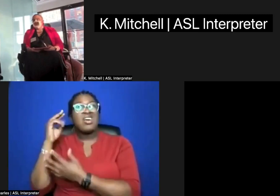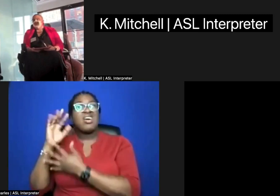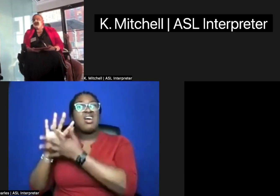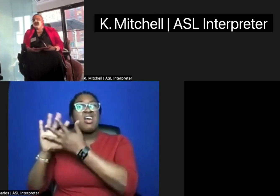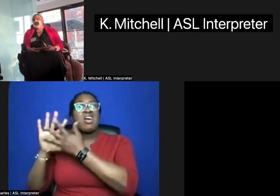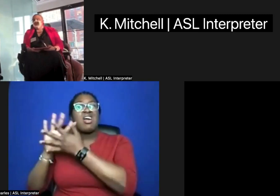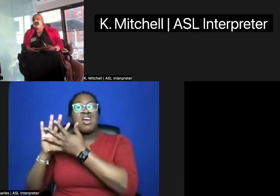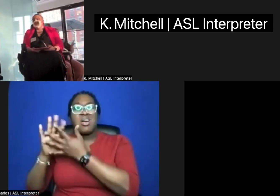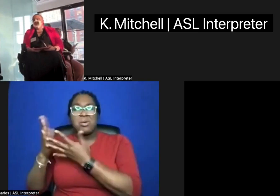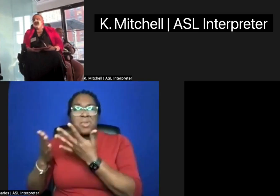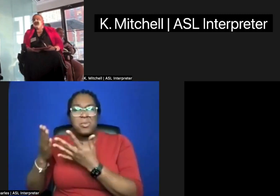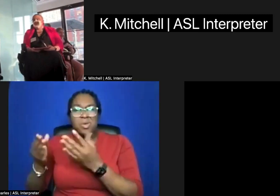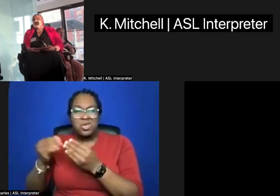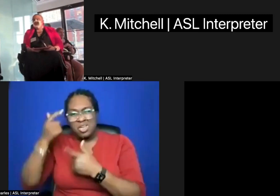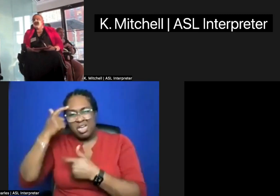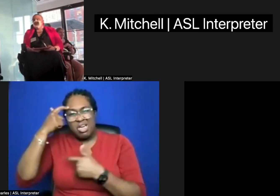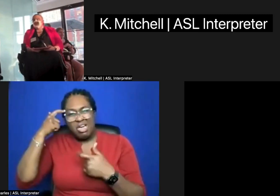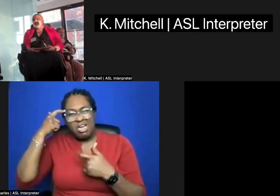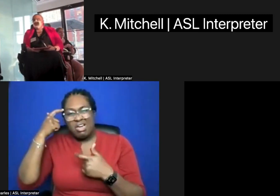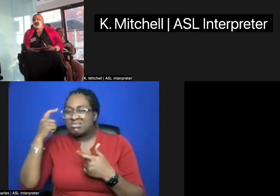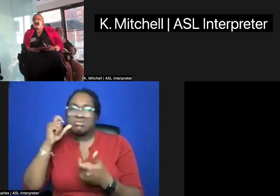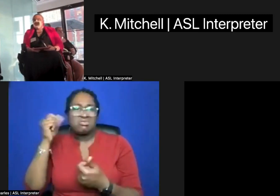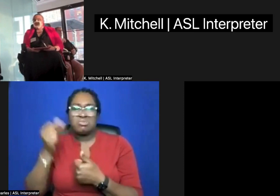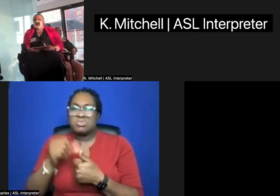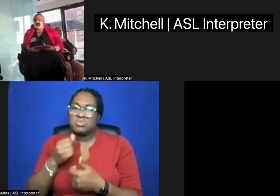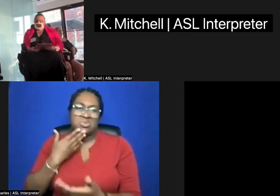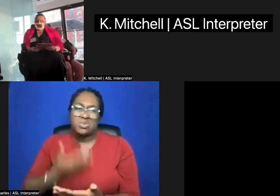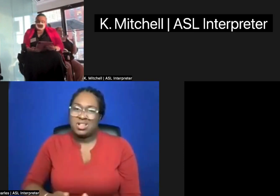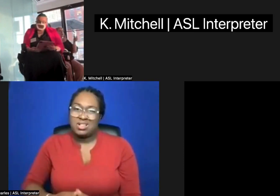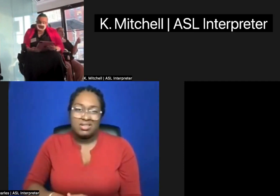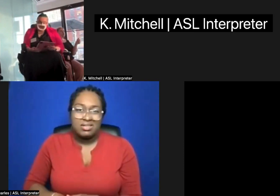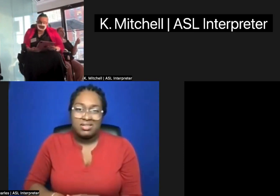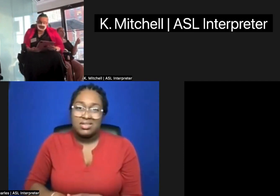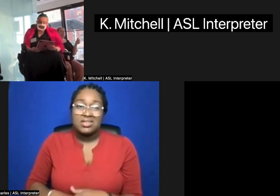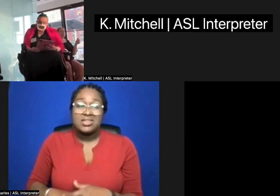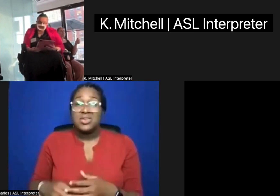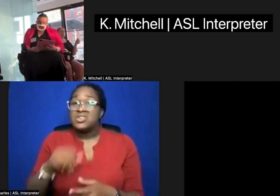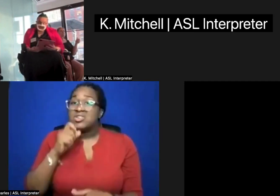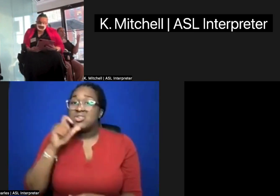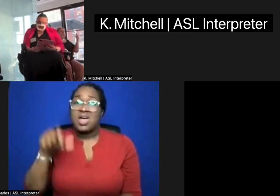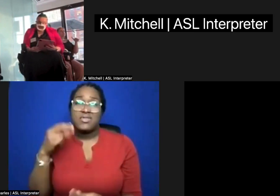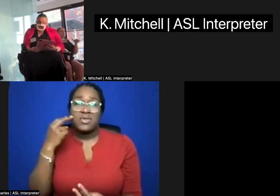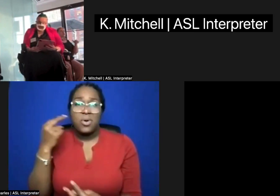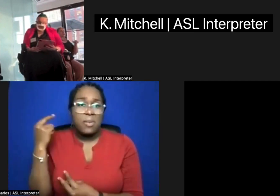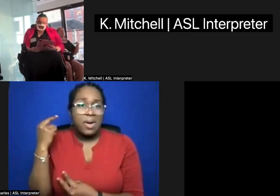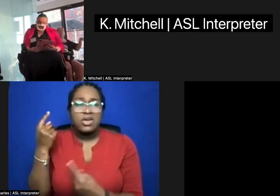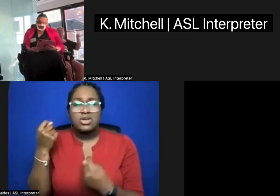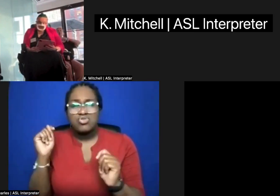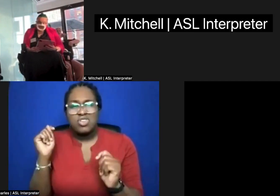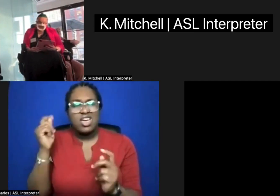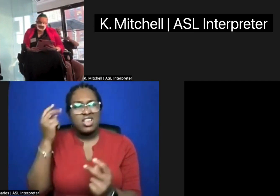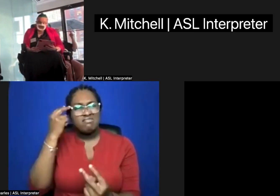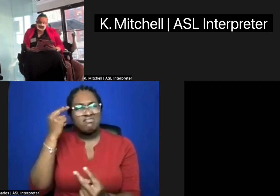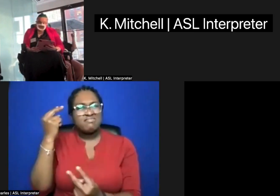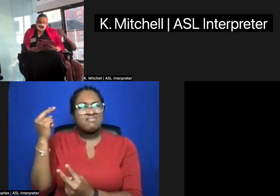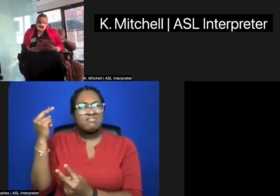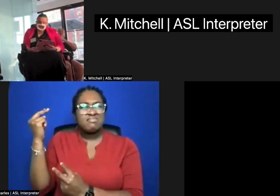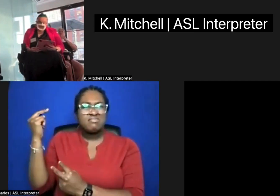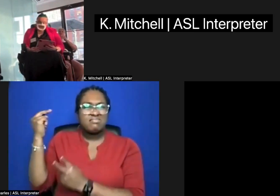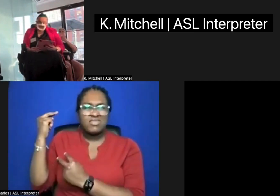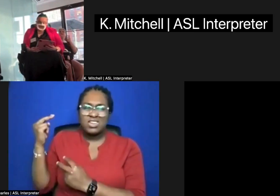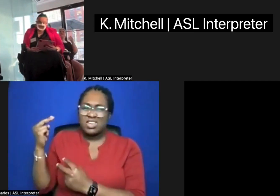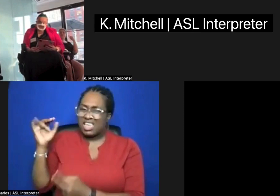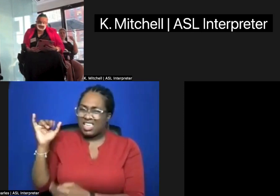of that being my solution is so that I didn't have to go back and try and remember things that were really hurtful and